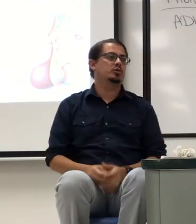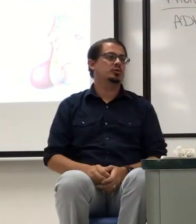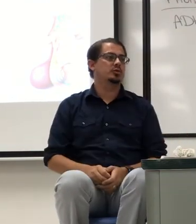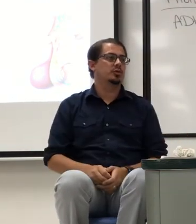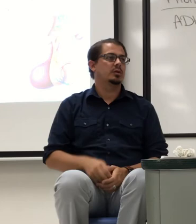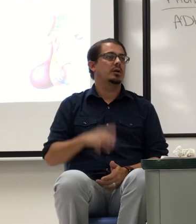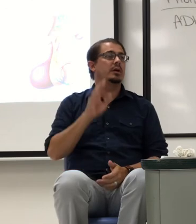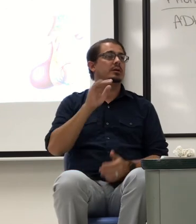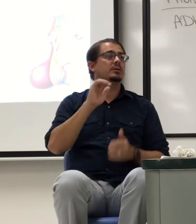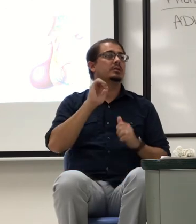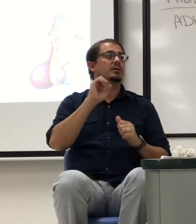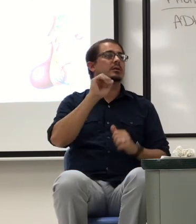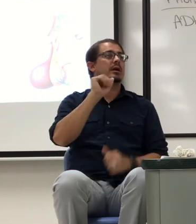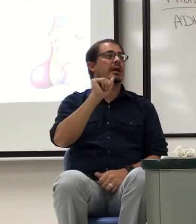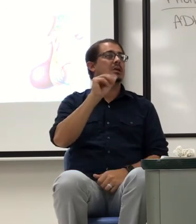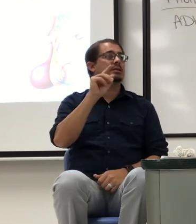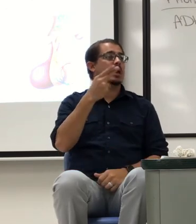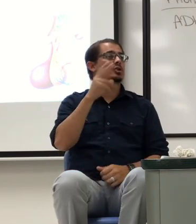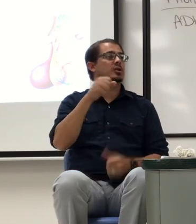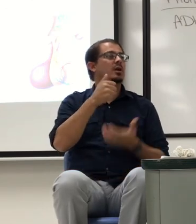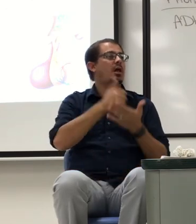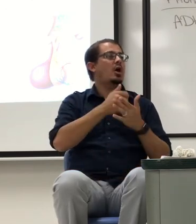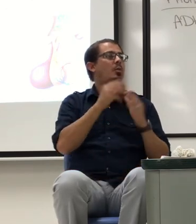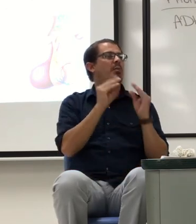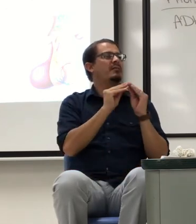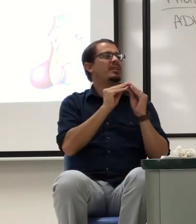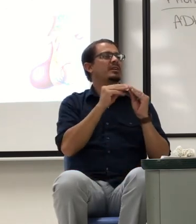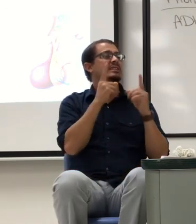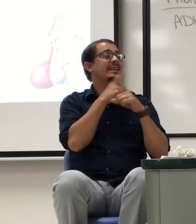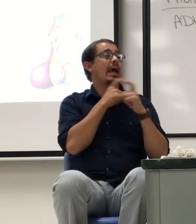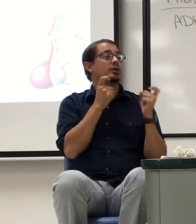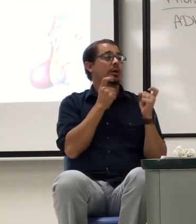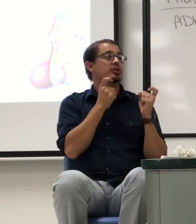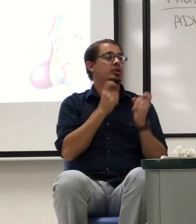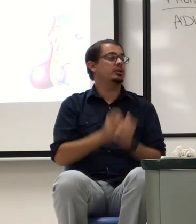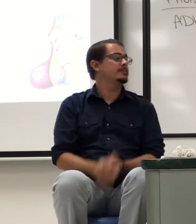Dehydration is a stimulus for its release.